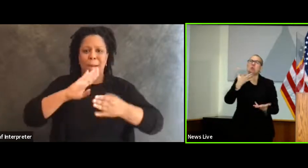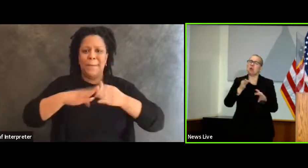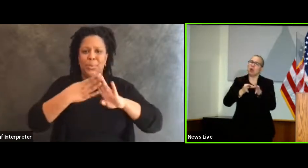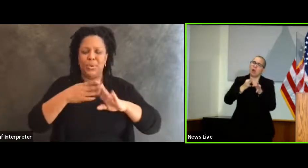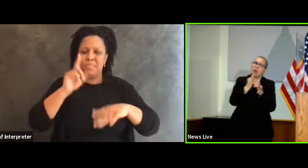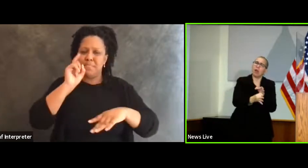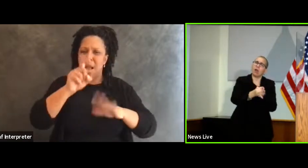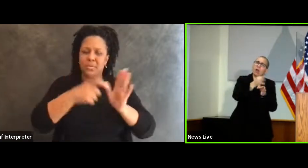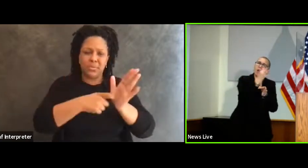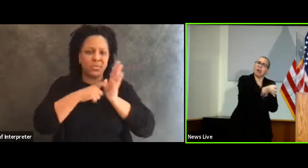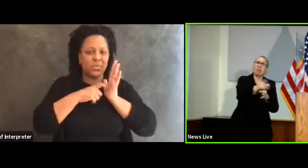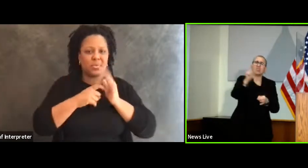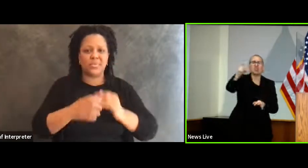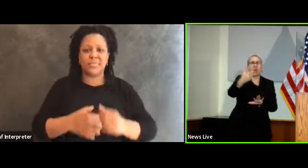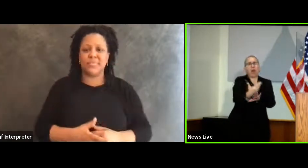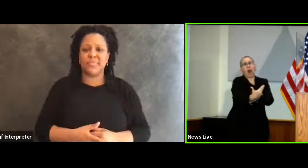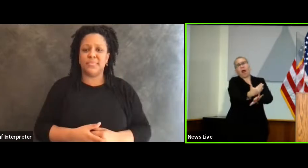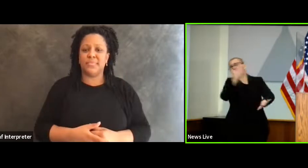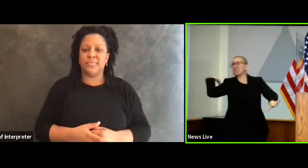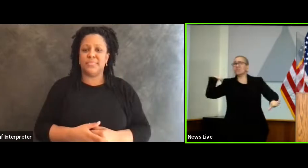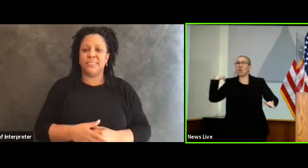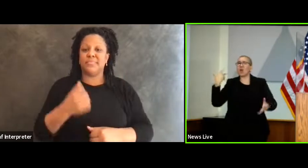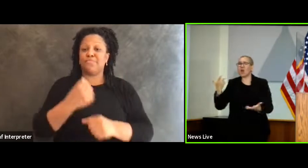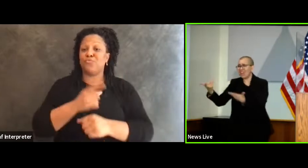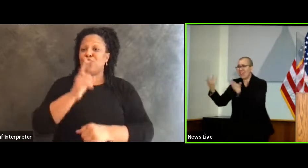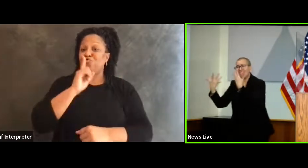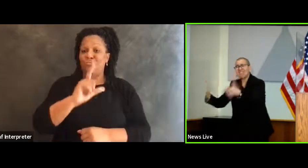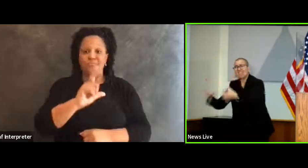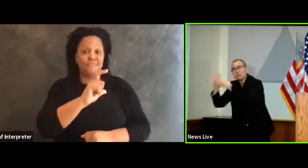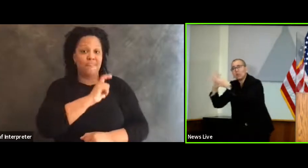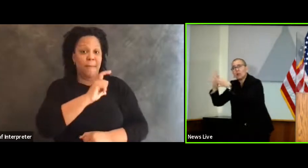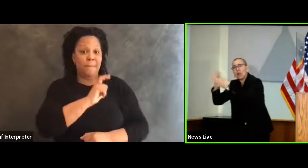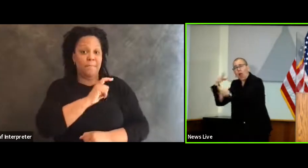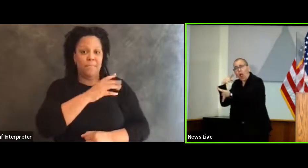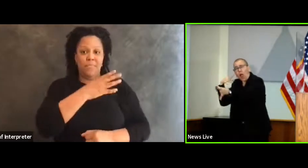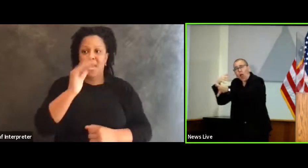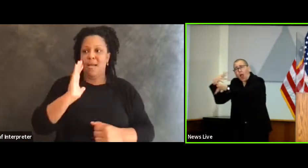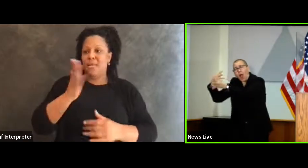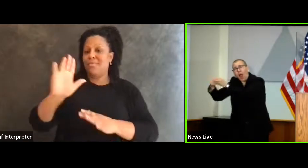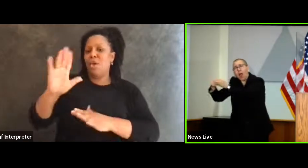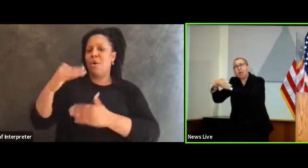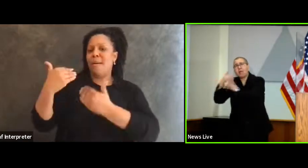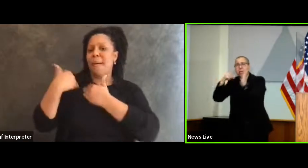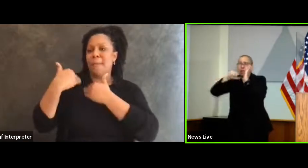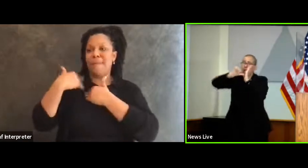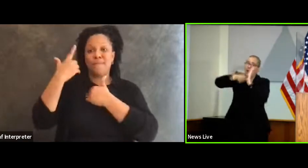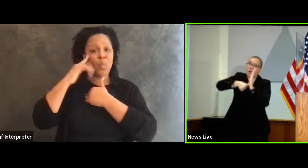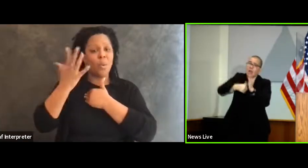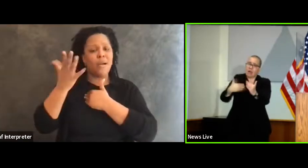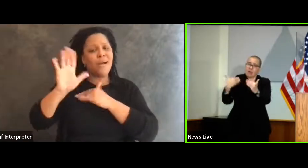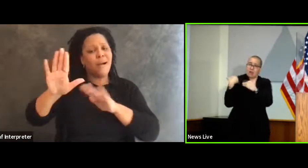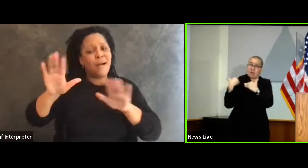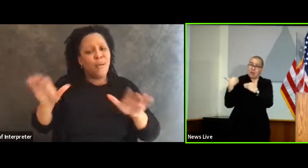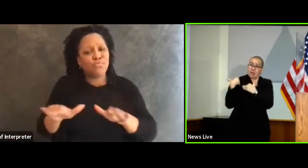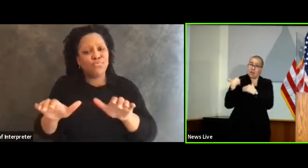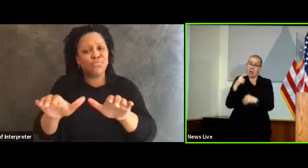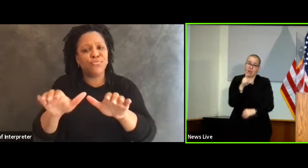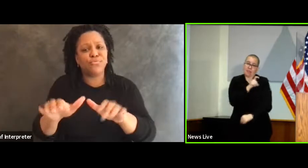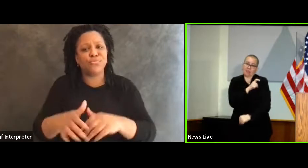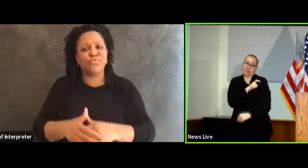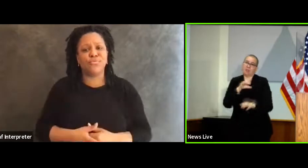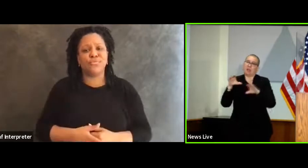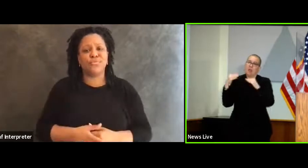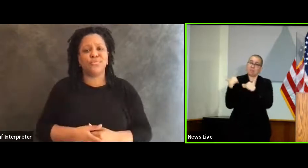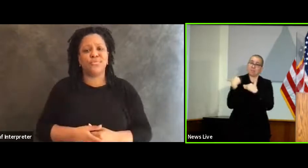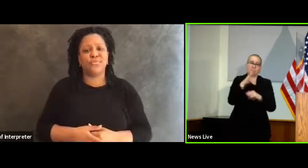law enforcement officers or officials accountable for their actions. This is not a gathering